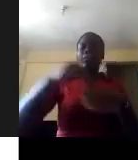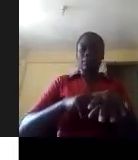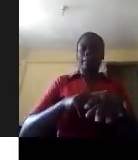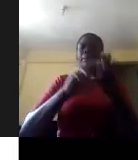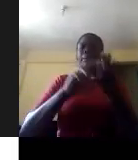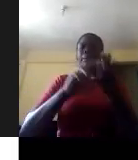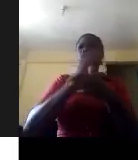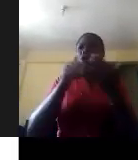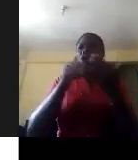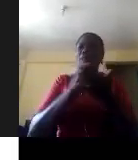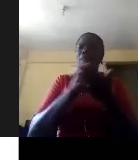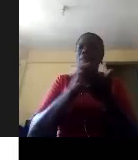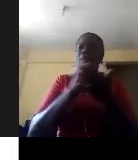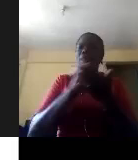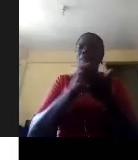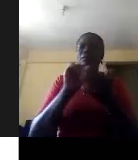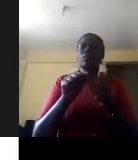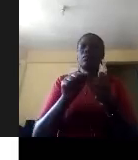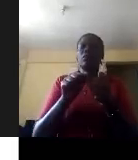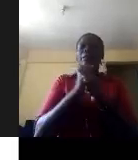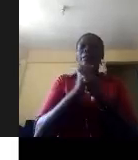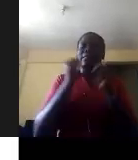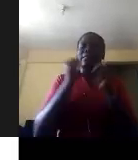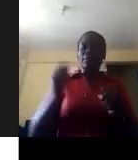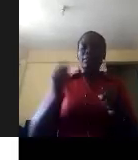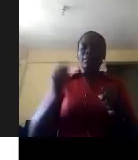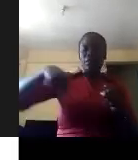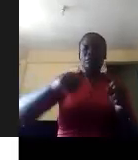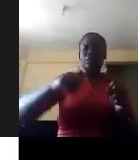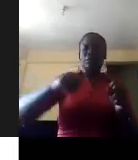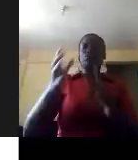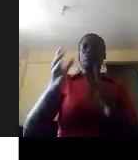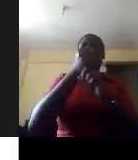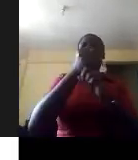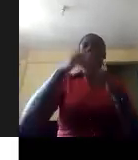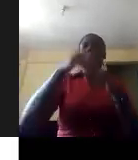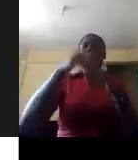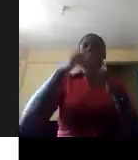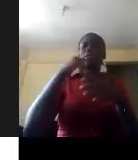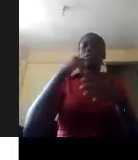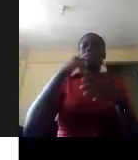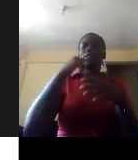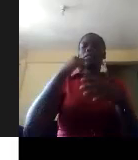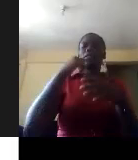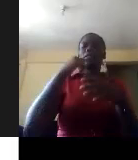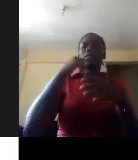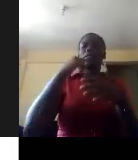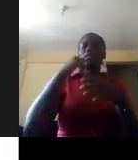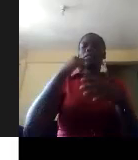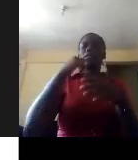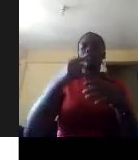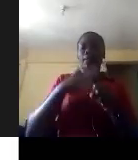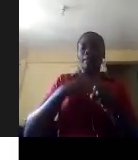cultural underpinnings to it makes it hard for us to reach out and say, you know what, I'm struggling right now. I need